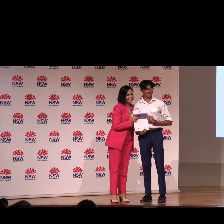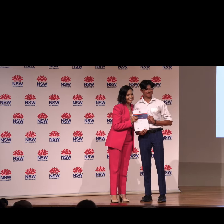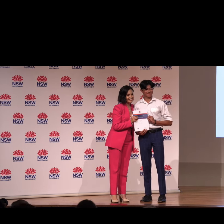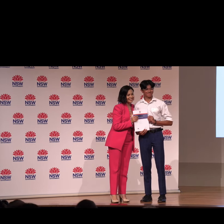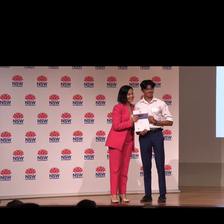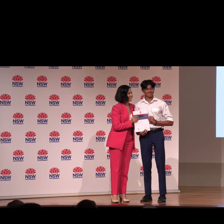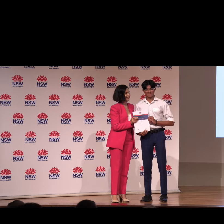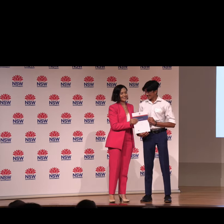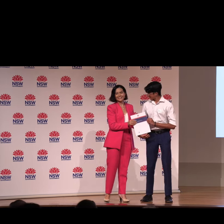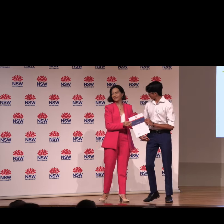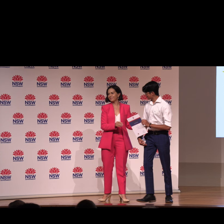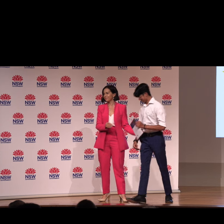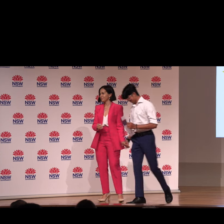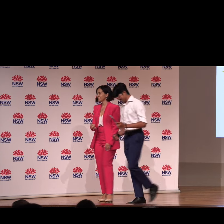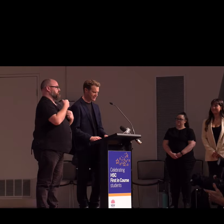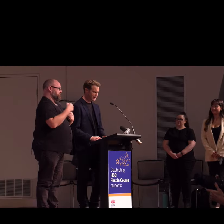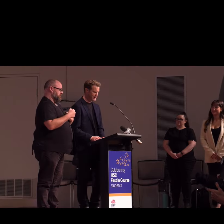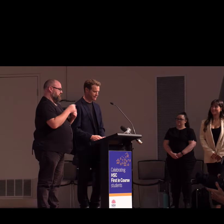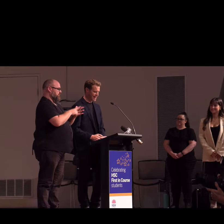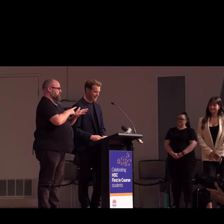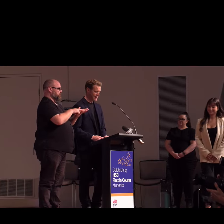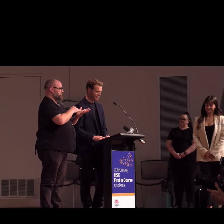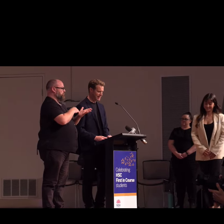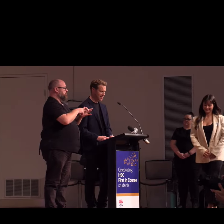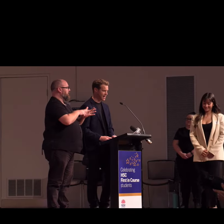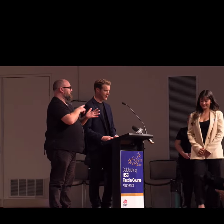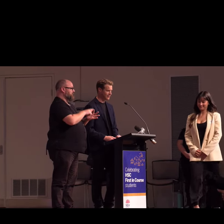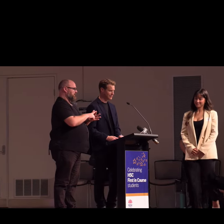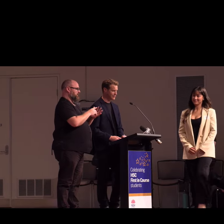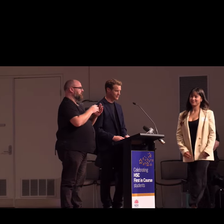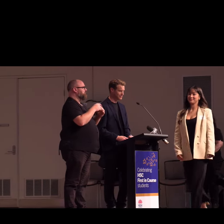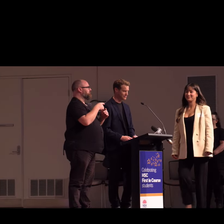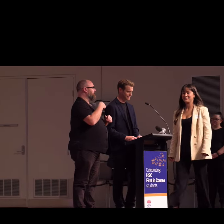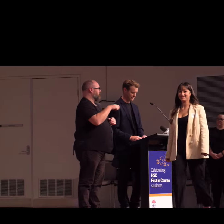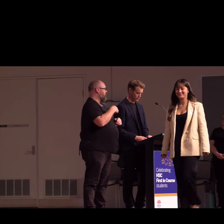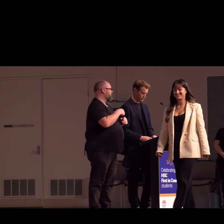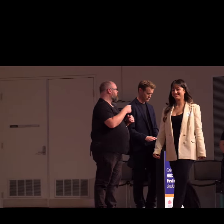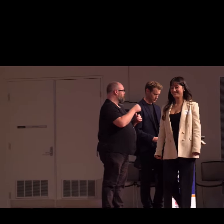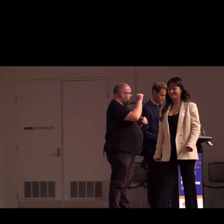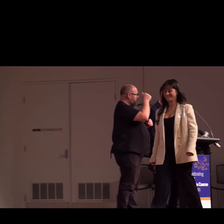In Indonesian Extension, Justine Fowler, MacArthur Anglican School.